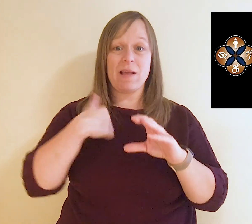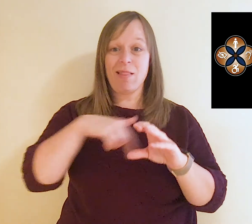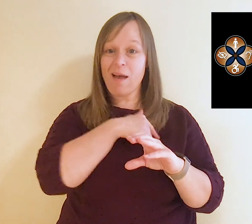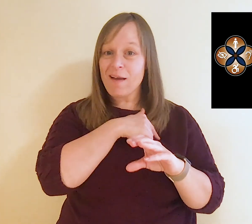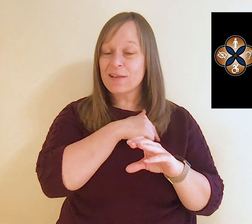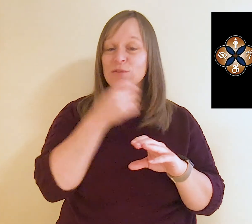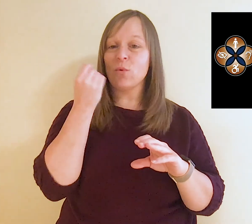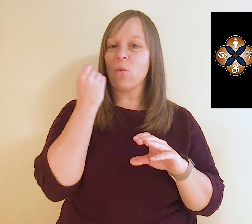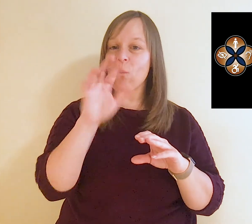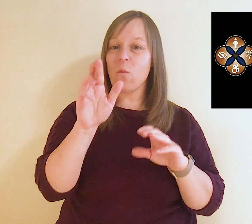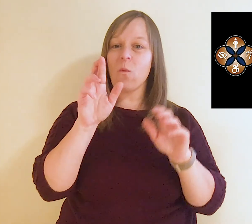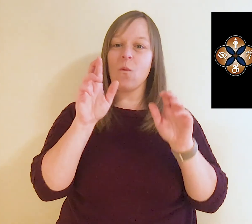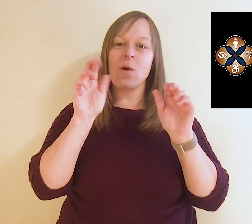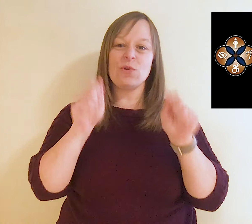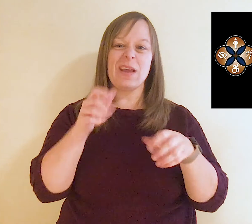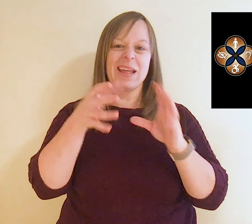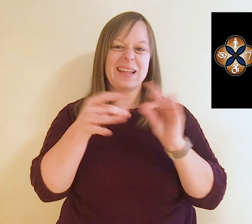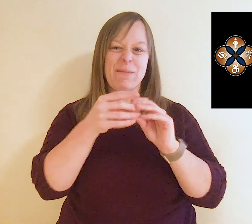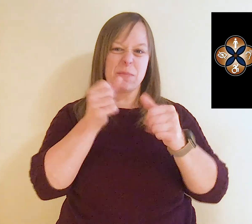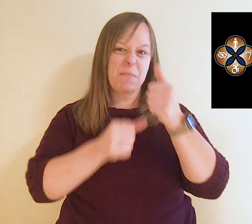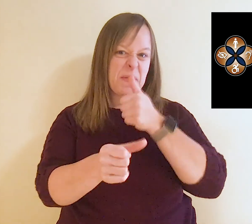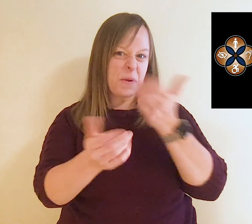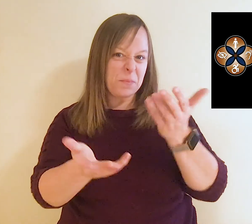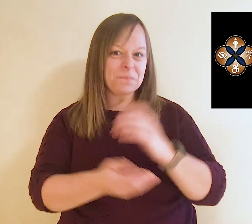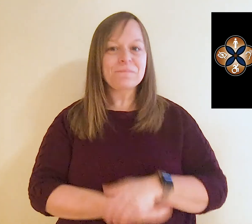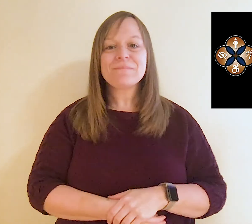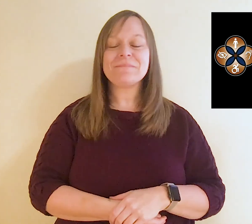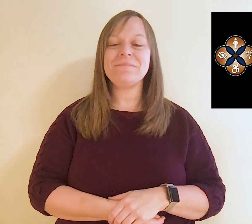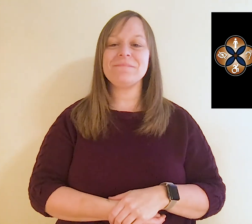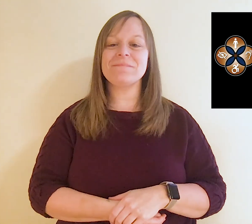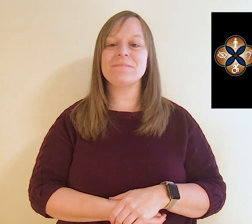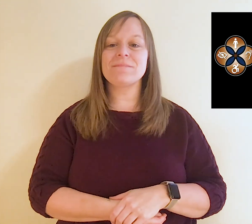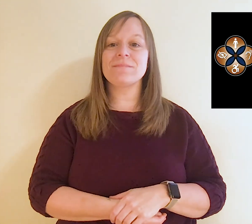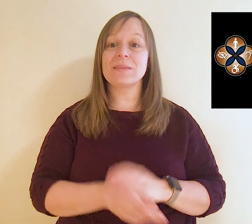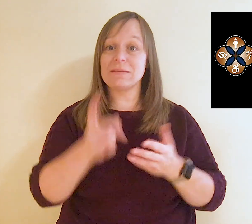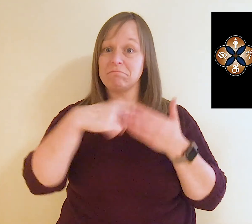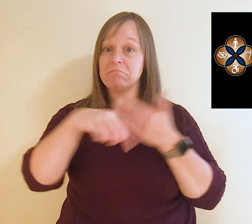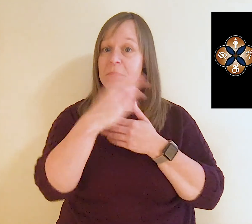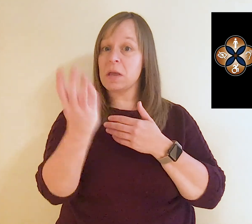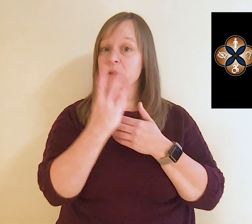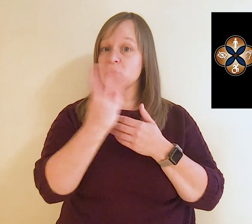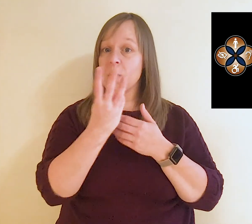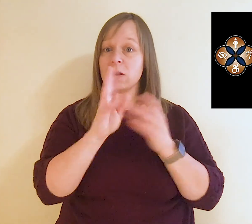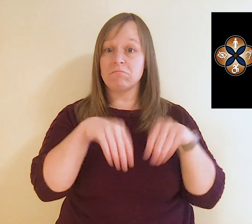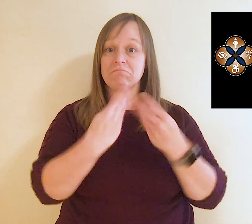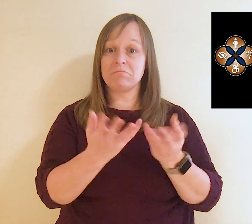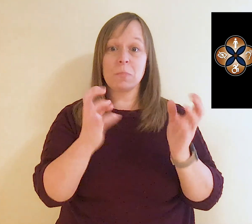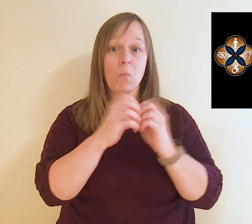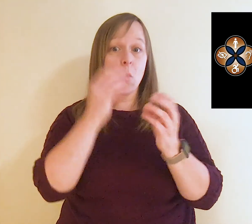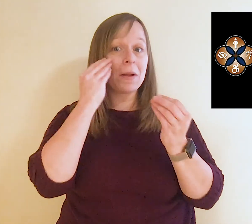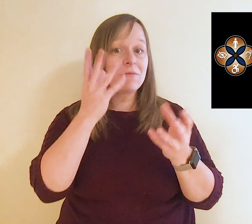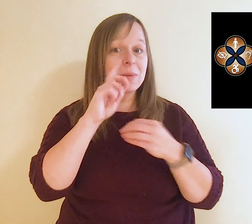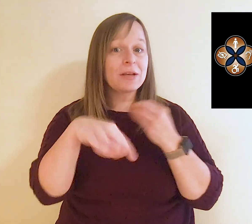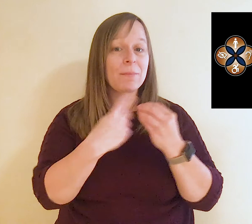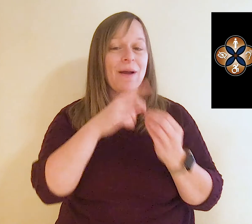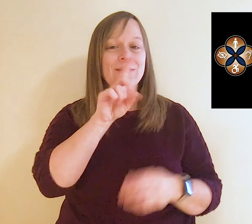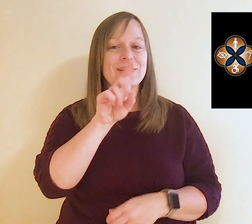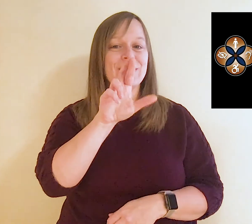podcast at drny.org or comment below. Tune in next Wednesday where we'll bring you more information on